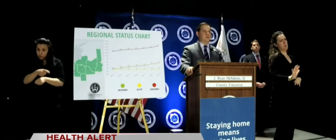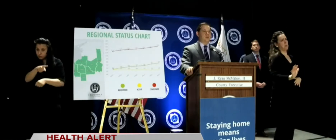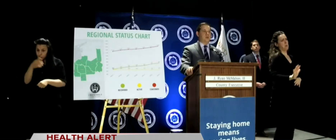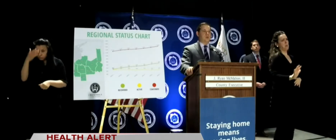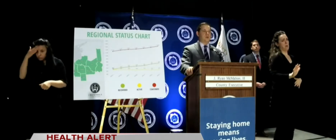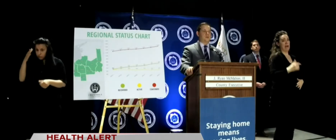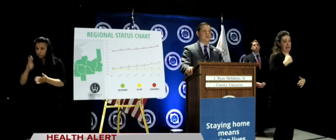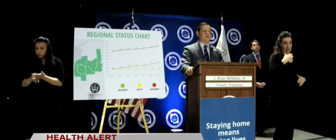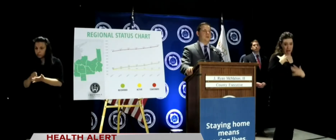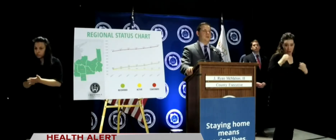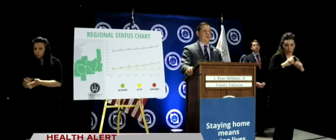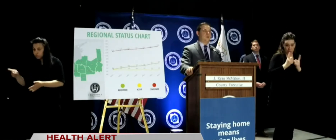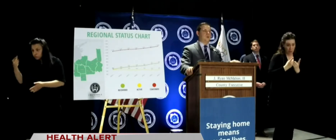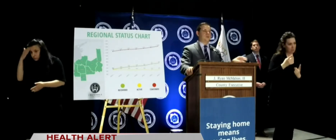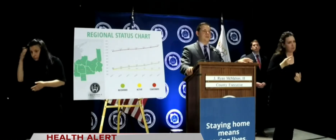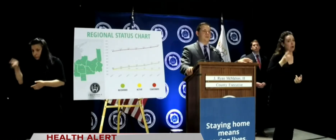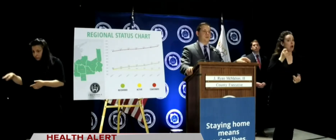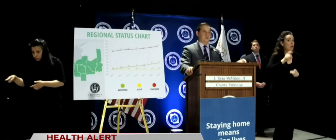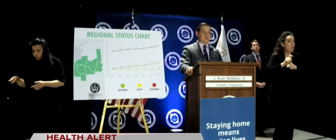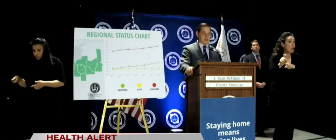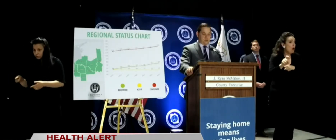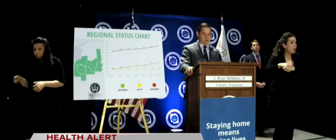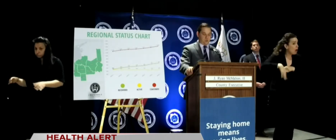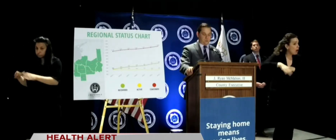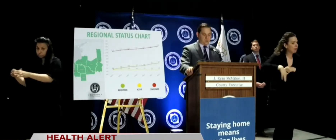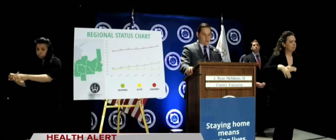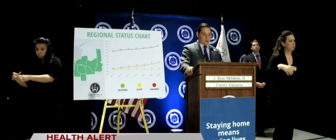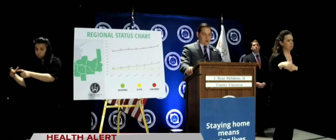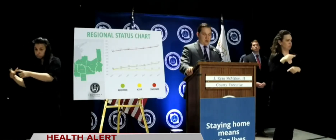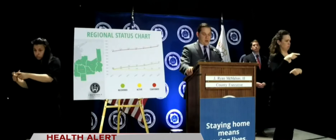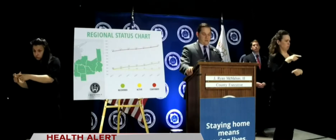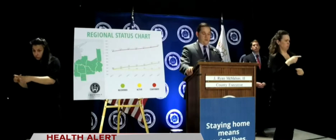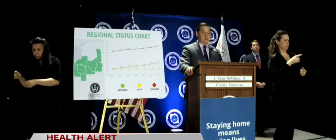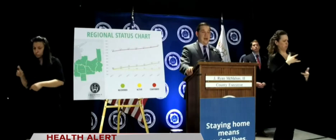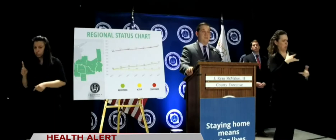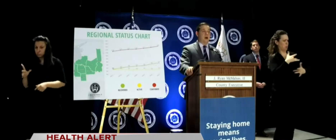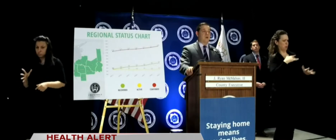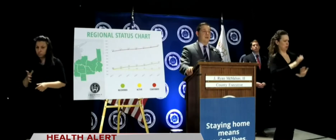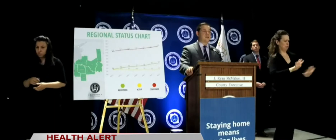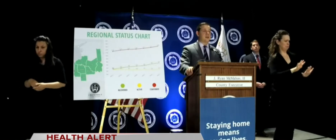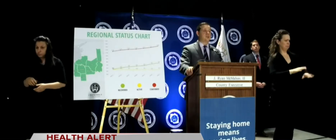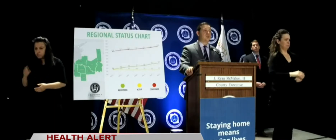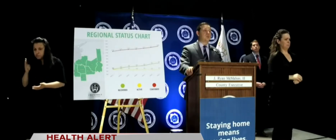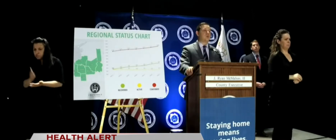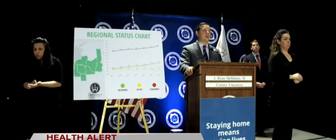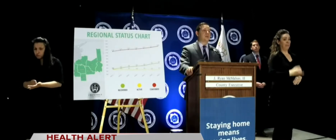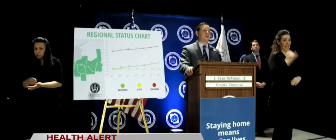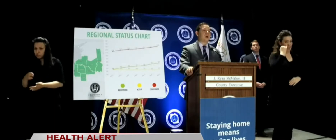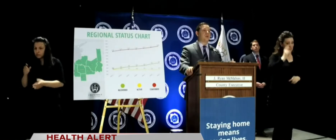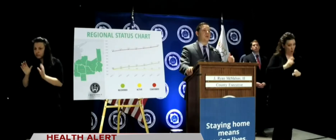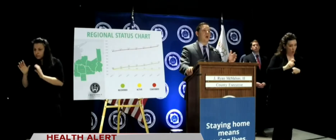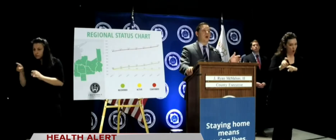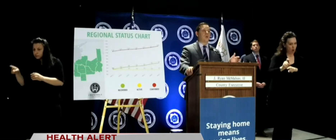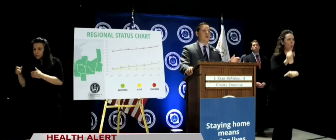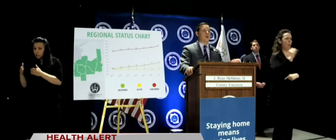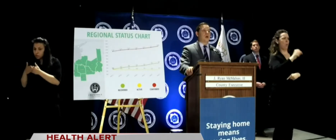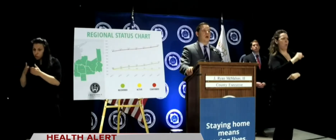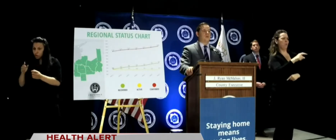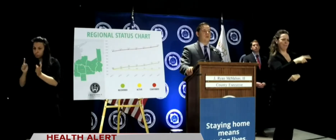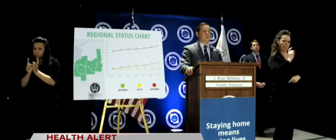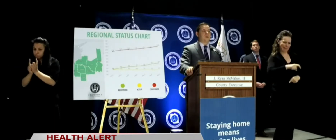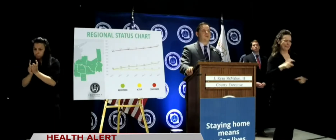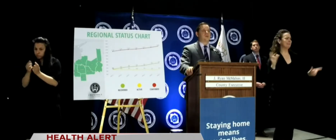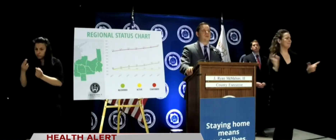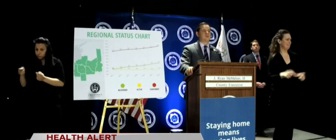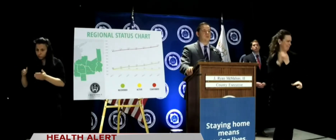you need to be in a quarantine. You're in a quarantine if we reach out to you. If there's a gap in our investigation, we will let the public know